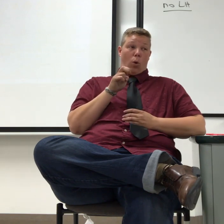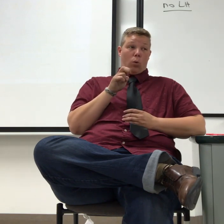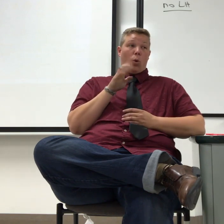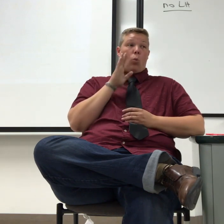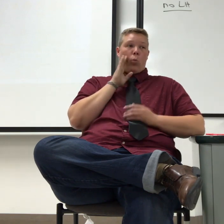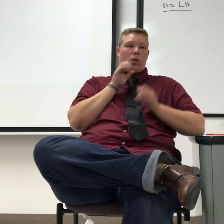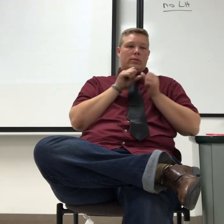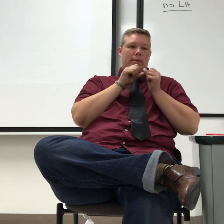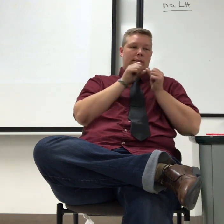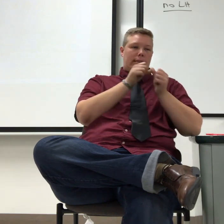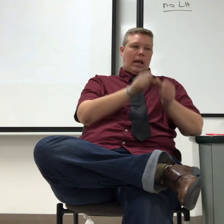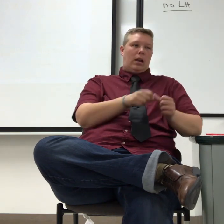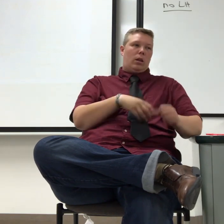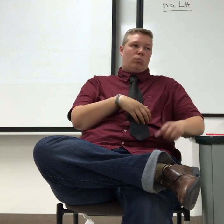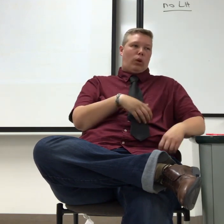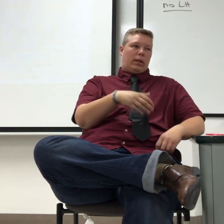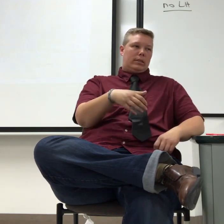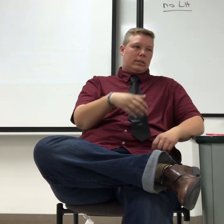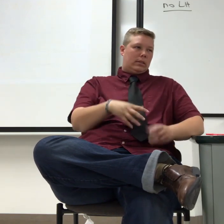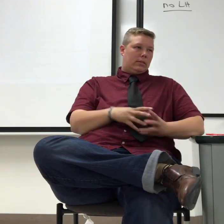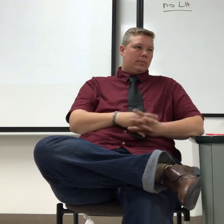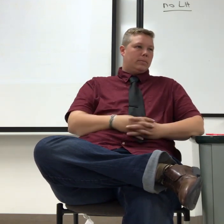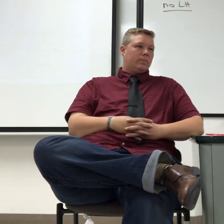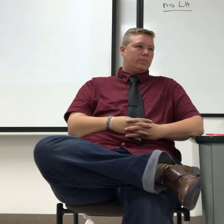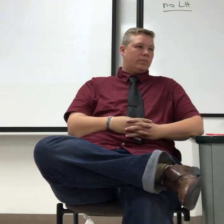sustain the pregnancy, right?